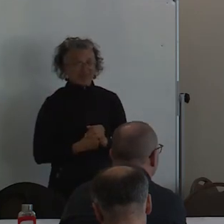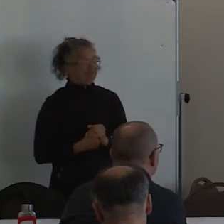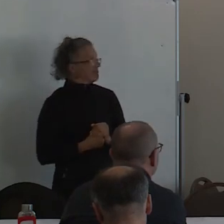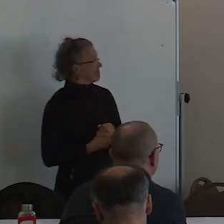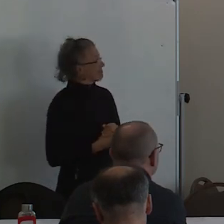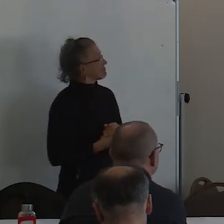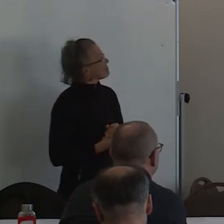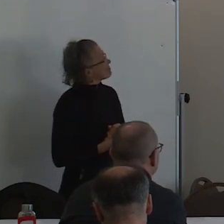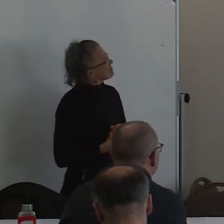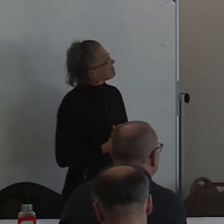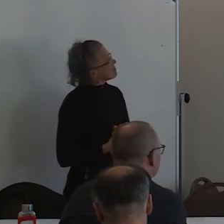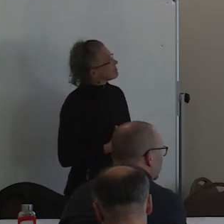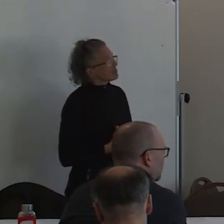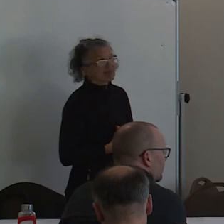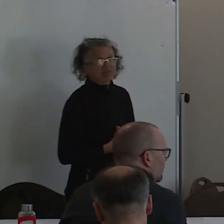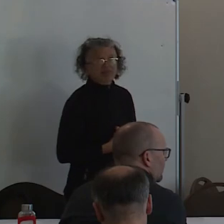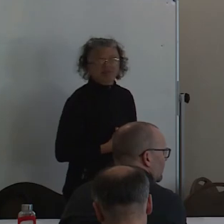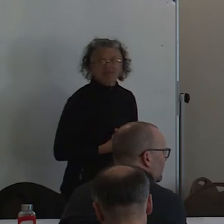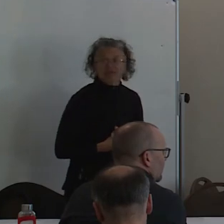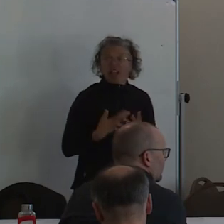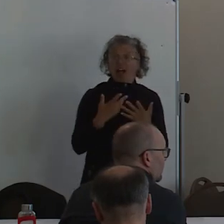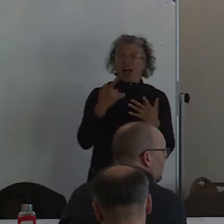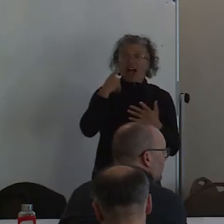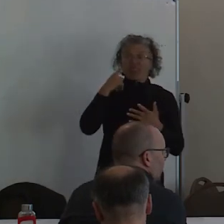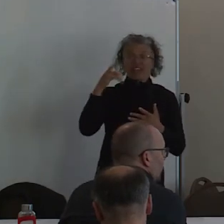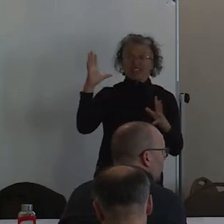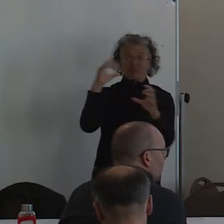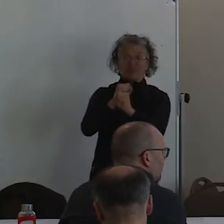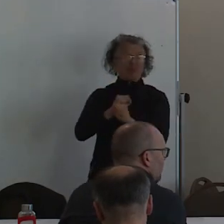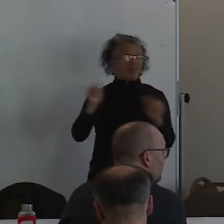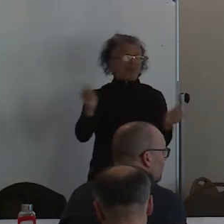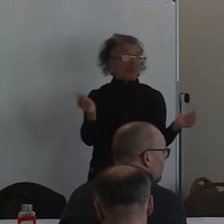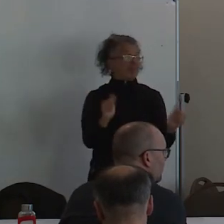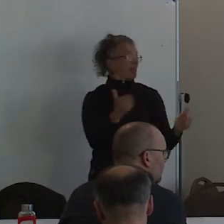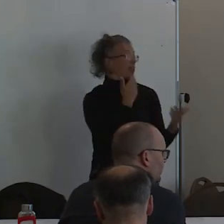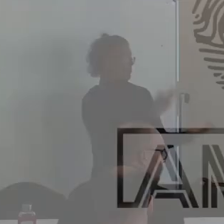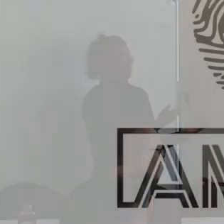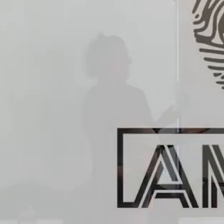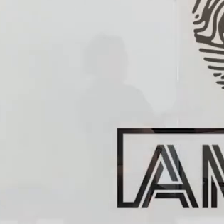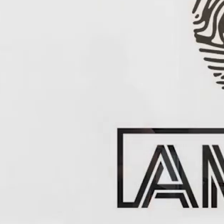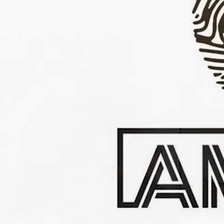I think we have run out of time now. Thank you very much, Holly. That was awesome. Thank you. Thanks.